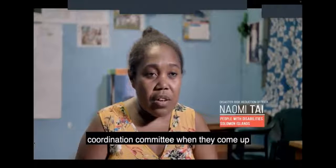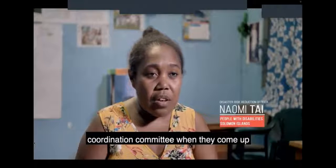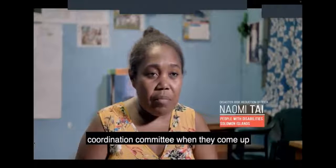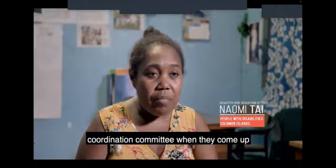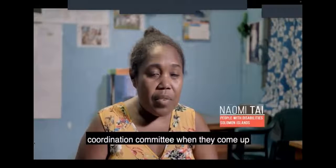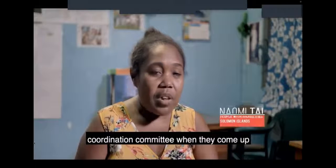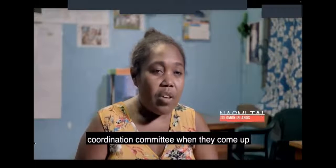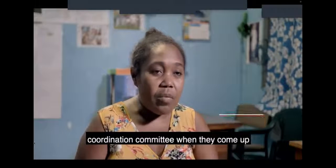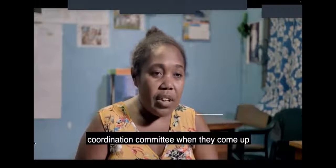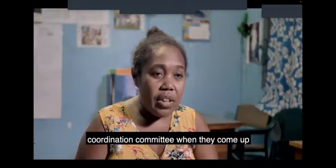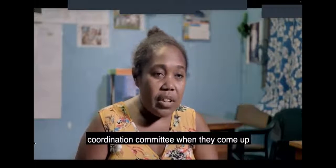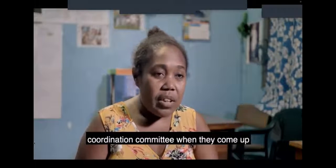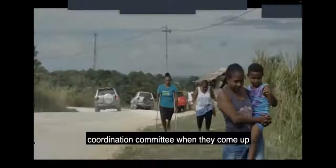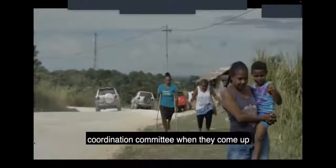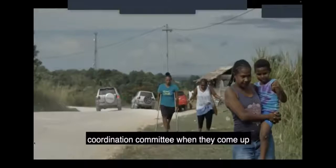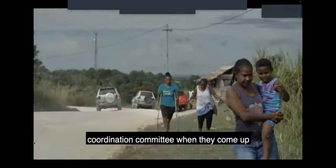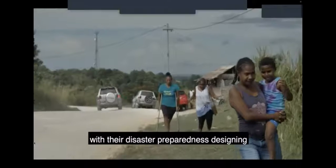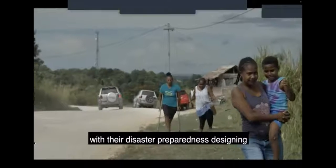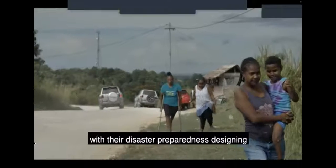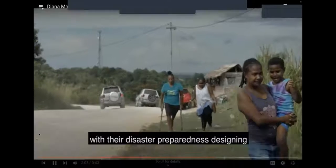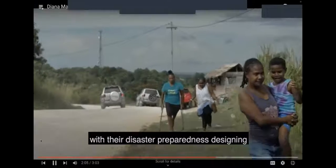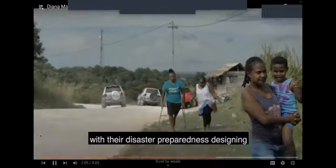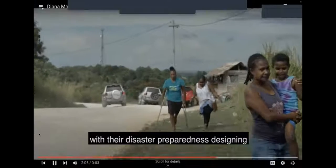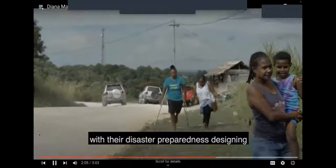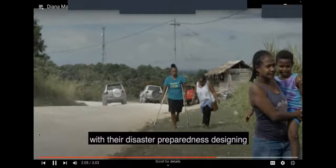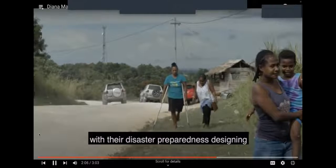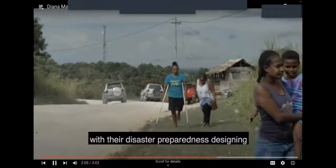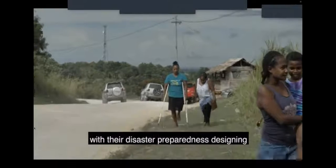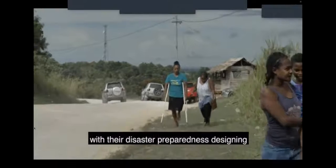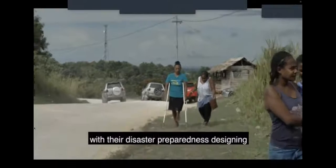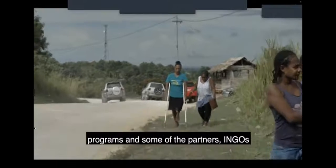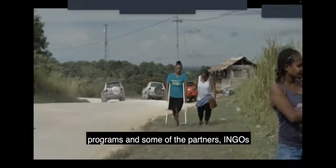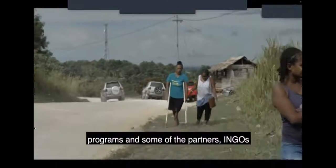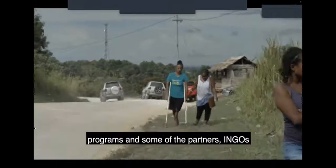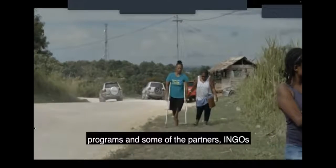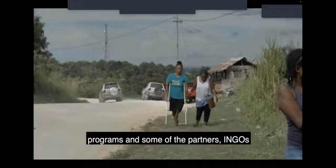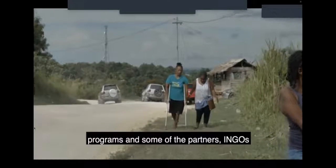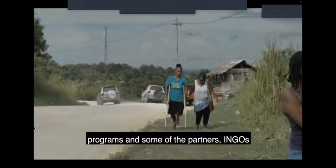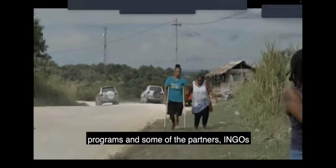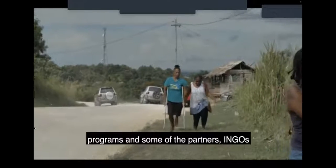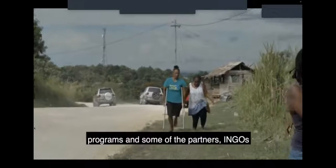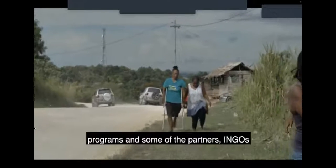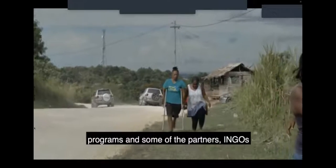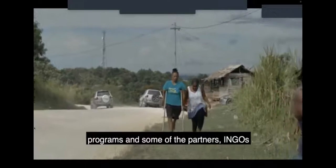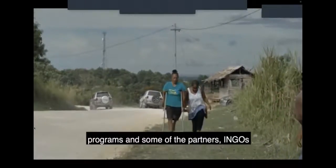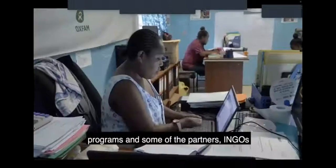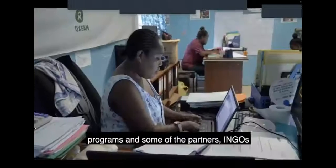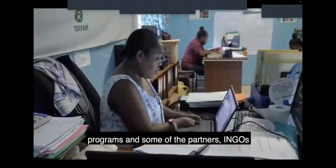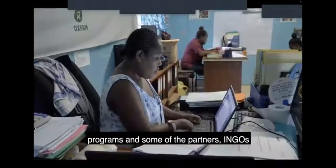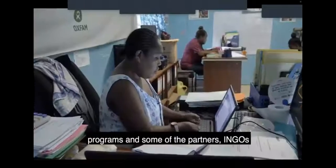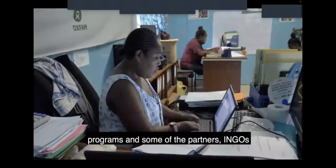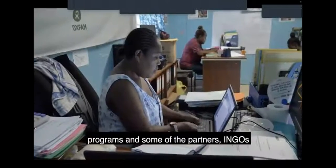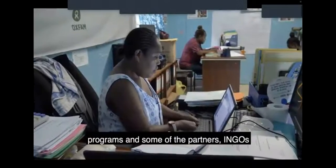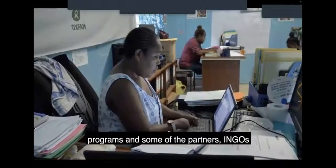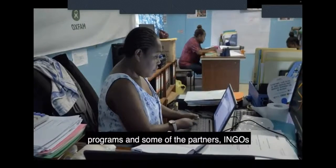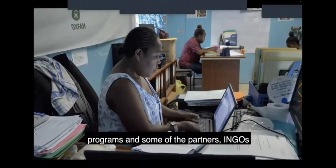coordination committee when they come up with their disaster preparedness designing programs, and some of